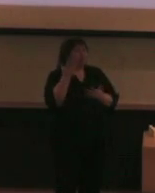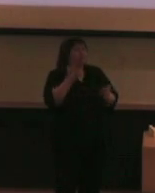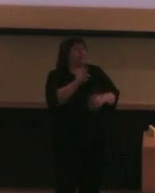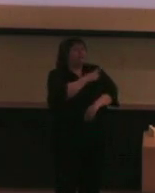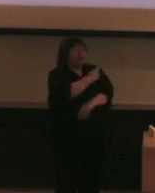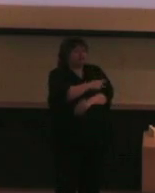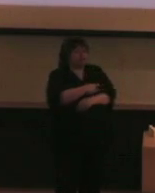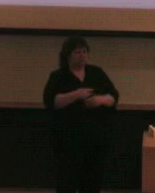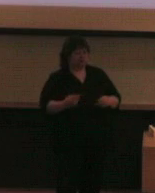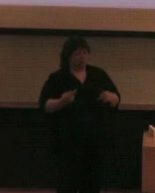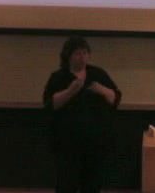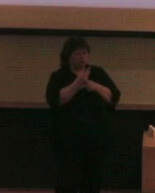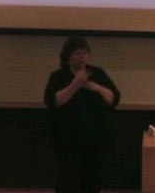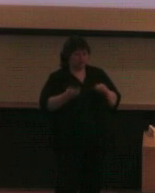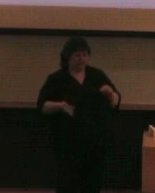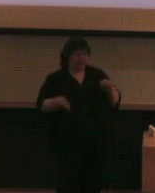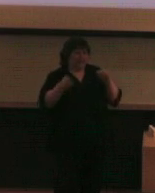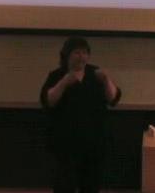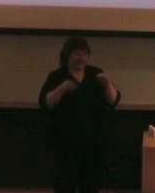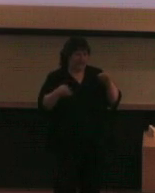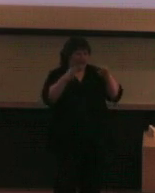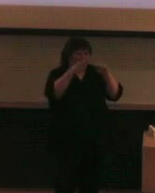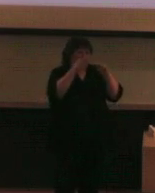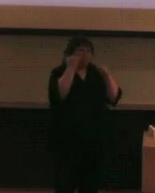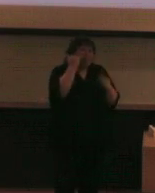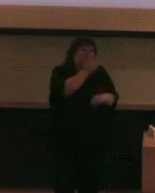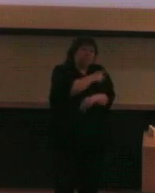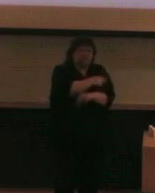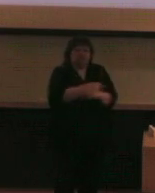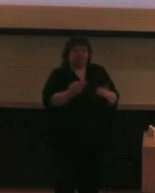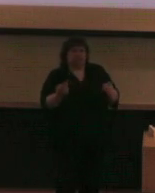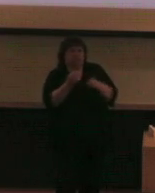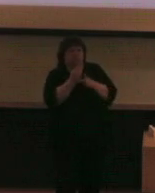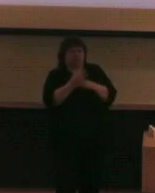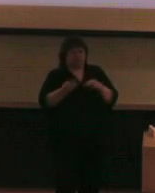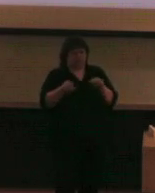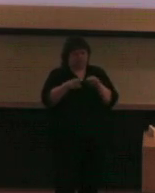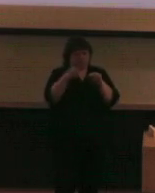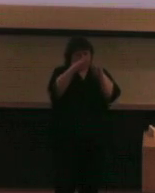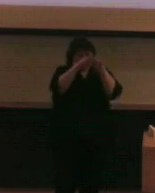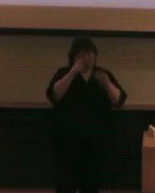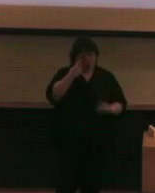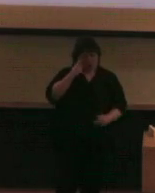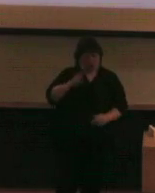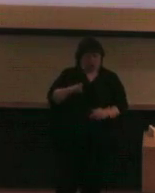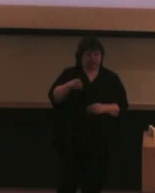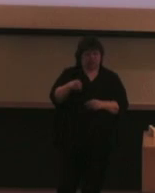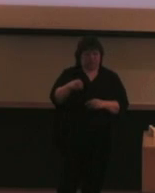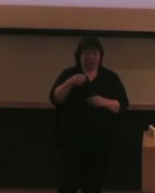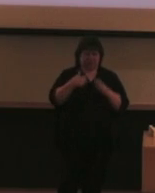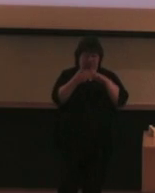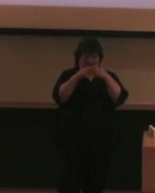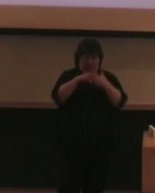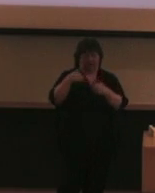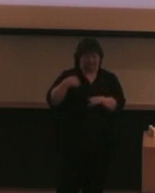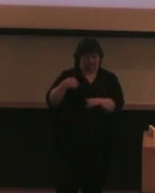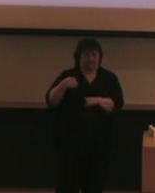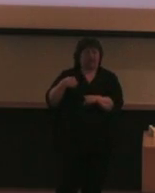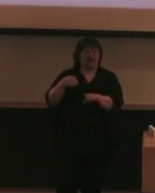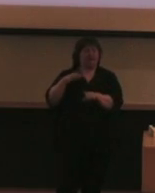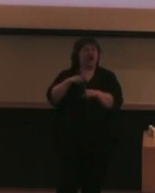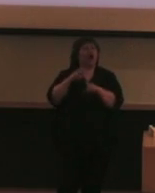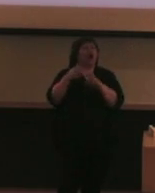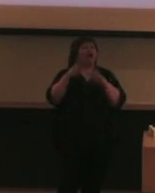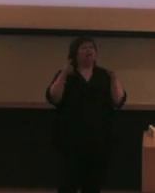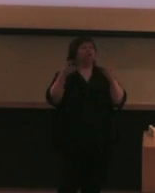be escalating, for example. Let me use this as an example. So a patient may be escalating. You're noticing that they have issues, and some of their issues,